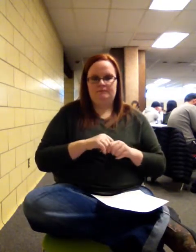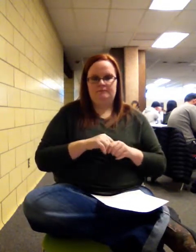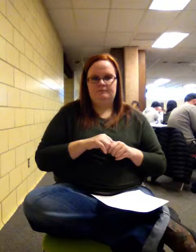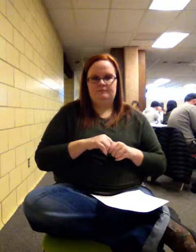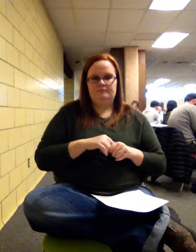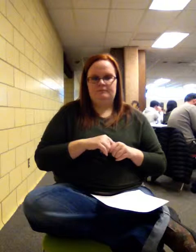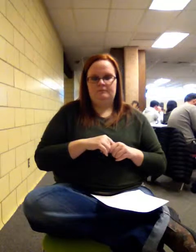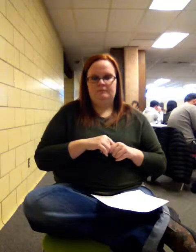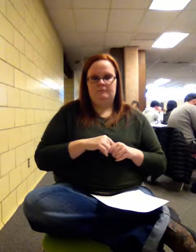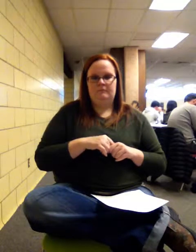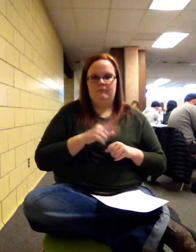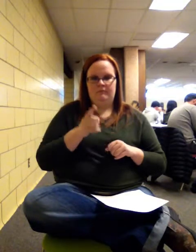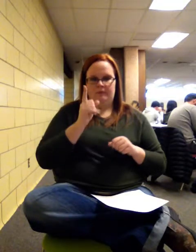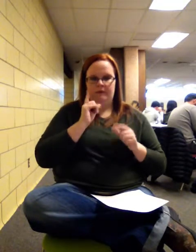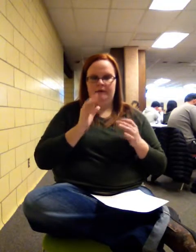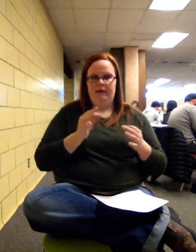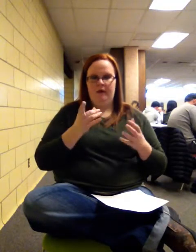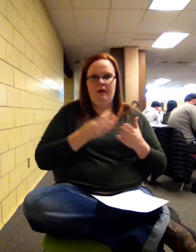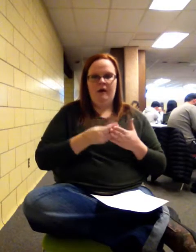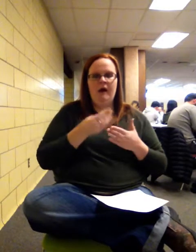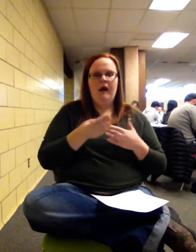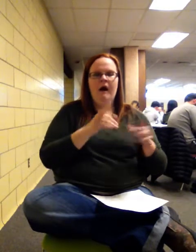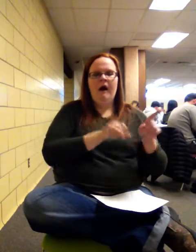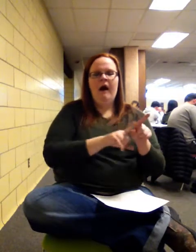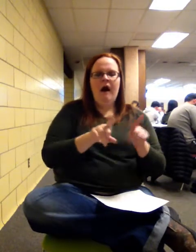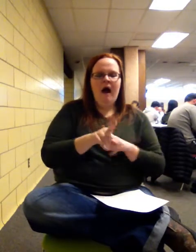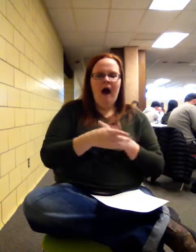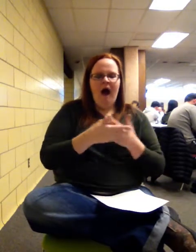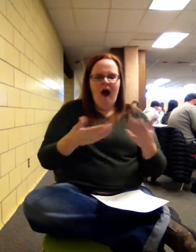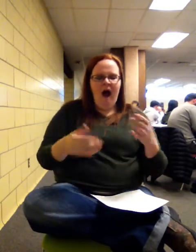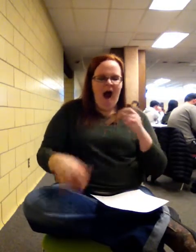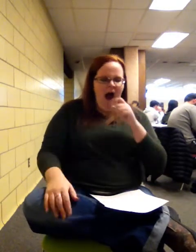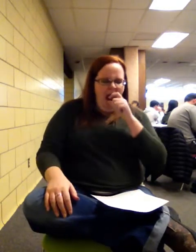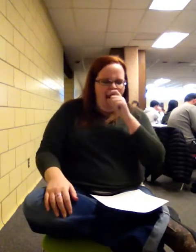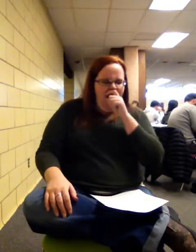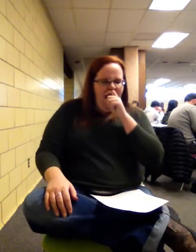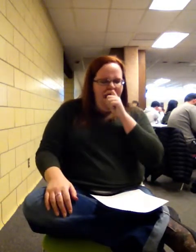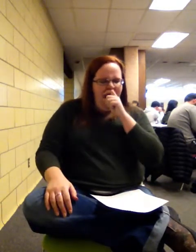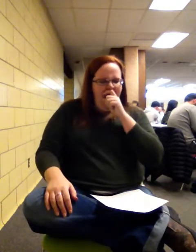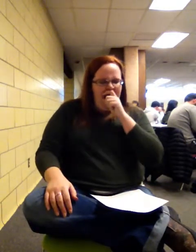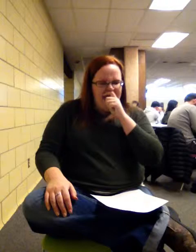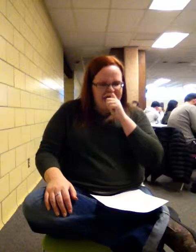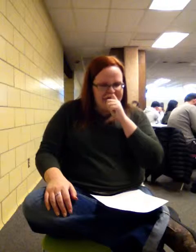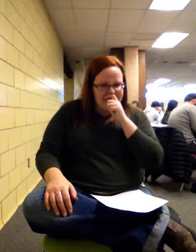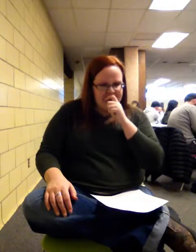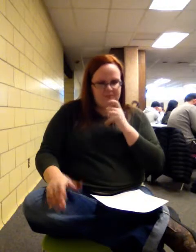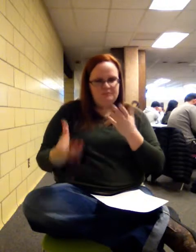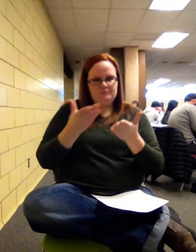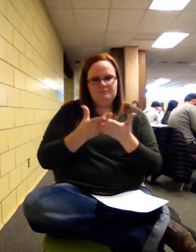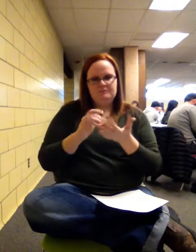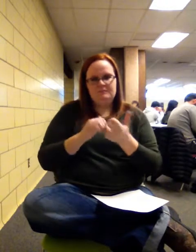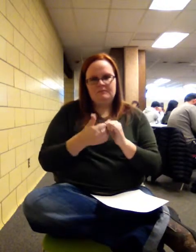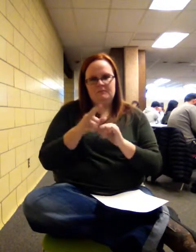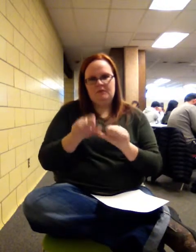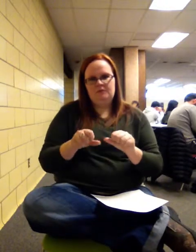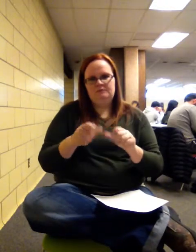and you buy into the same security, and we'll prove how this can happen once we get into chapters 7 and 8, so just trust me that this